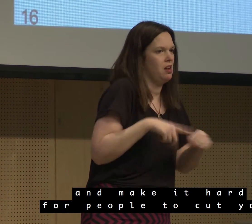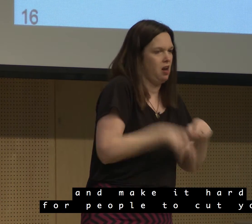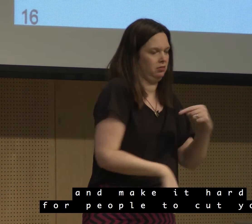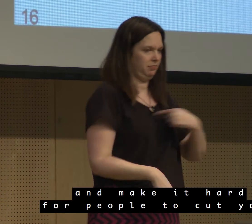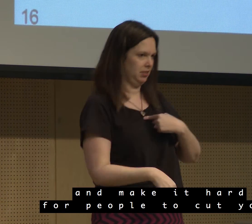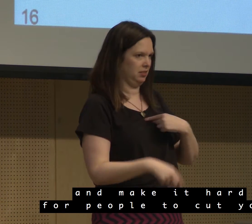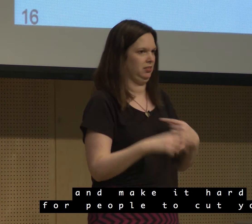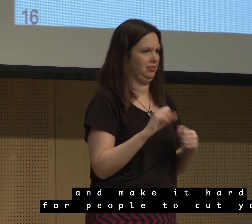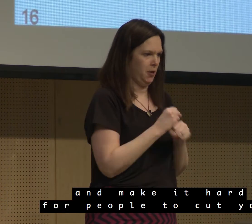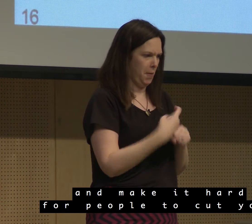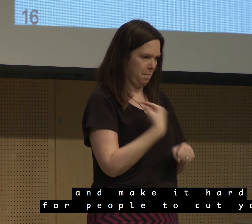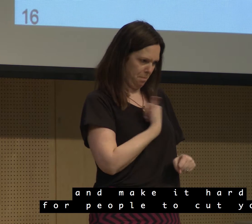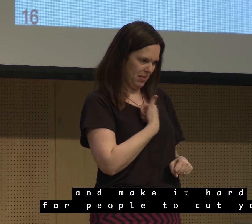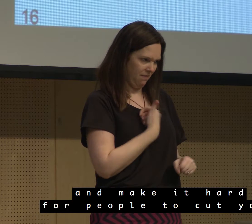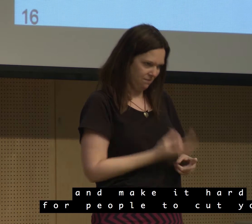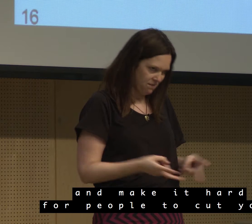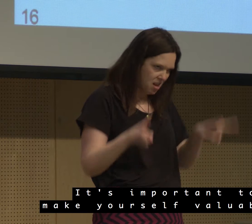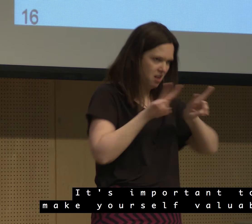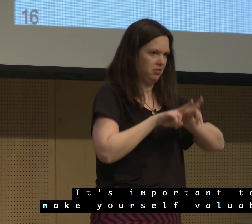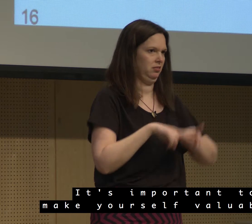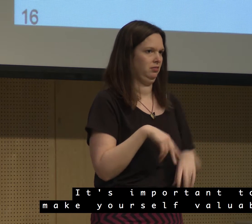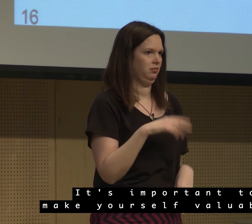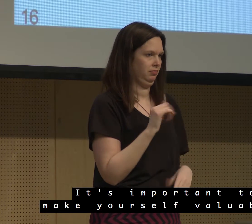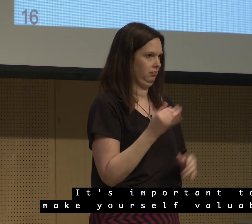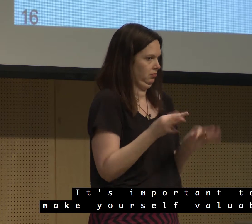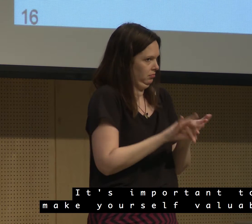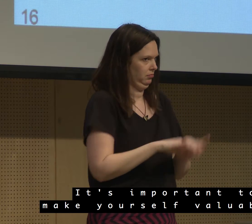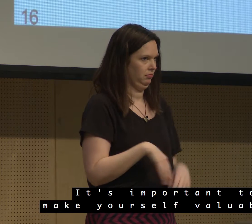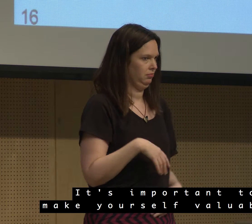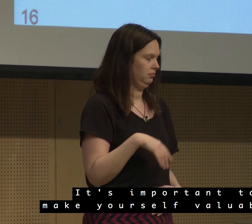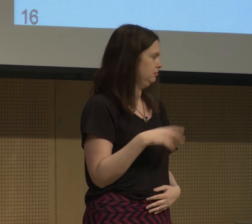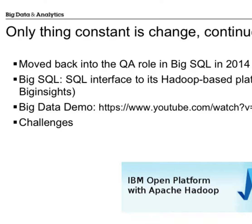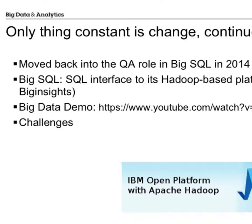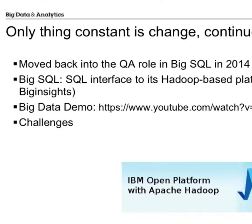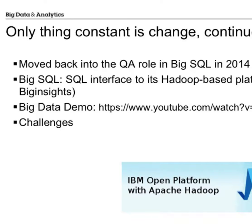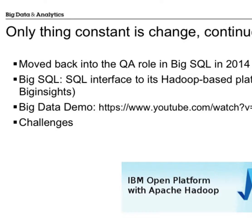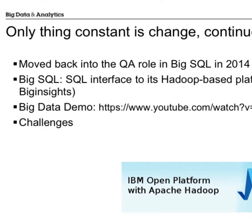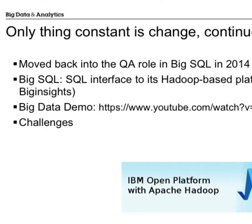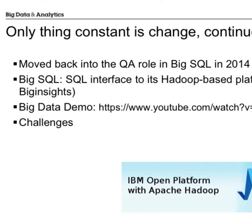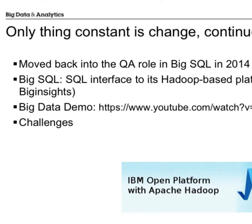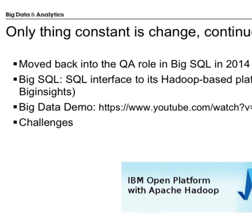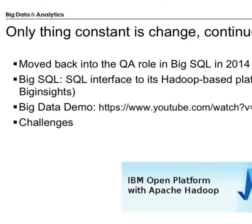make it hard for people to cut you. It's important to make yourself valuable.